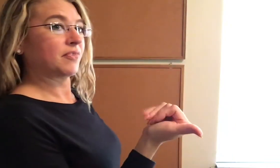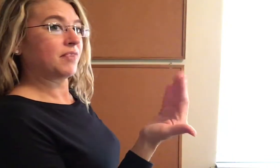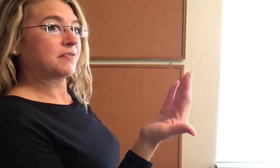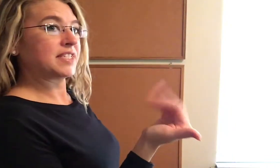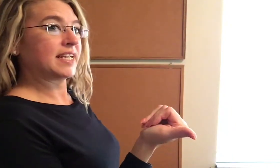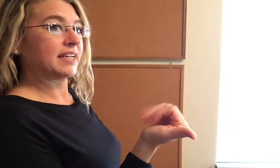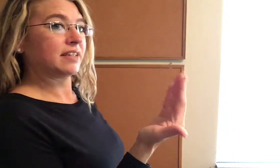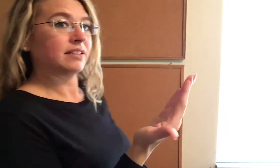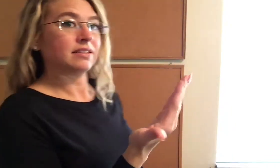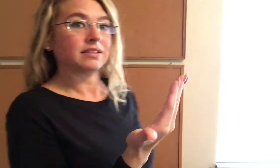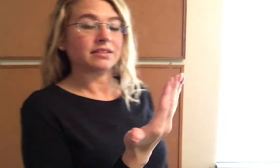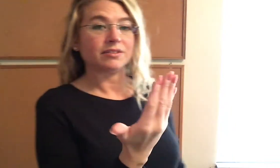15,